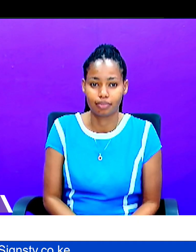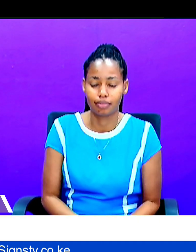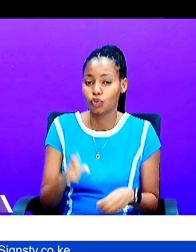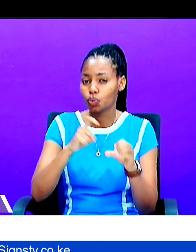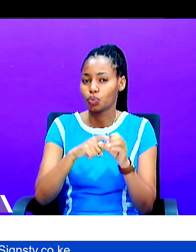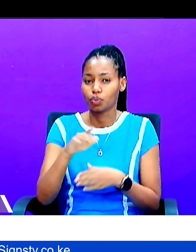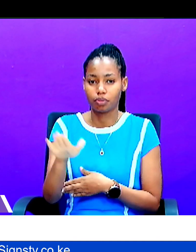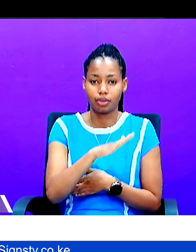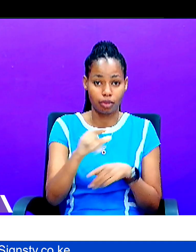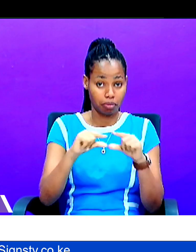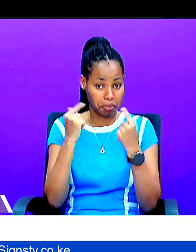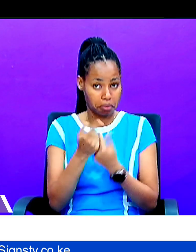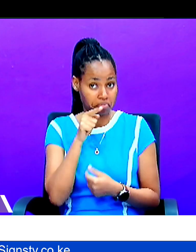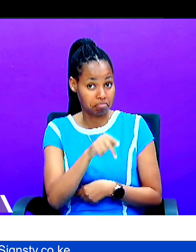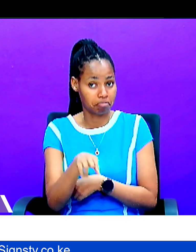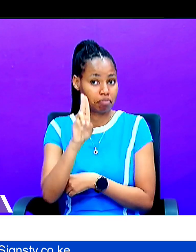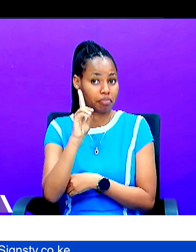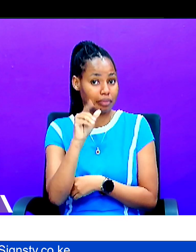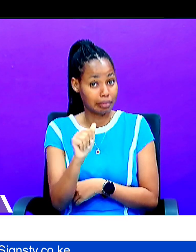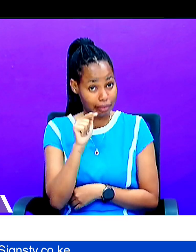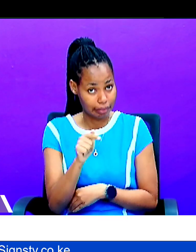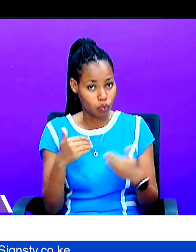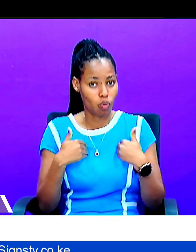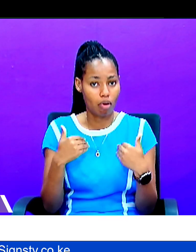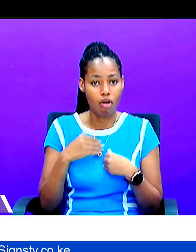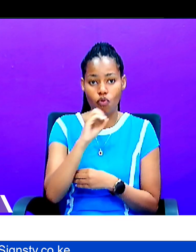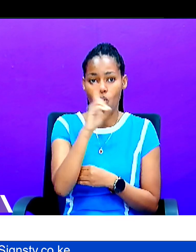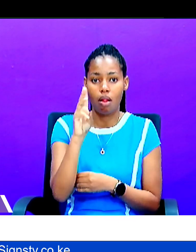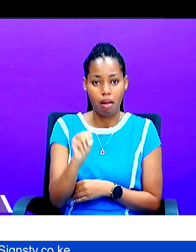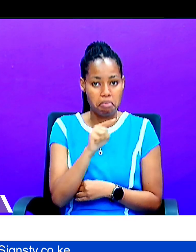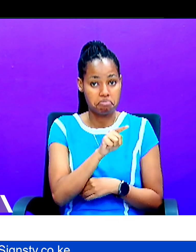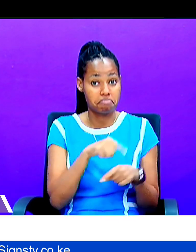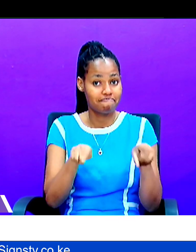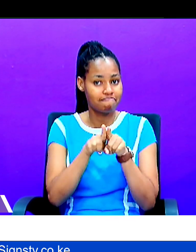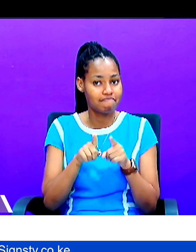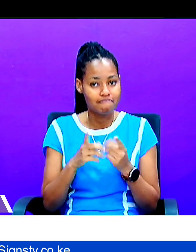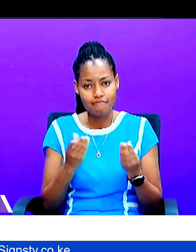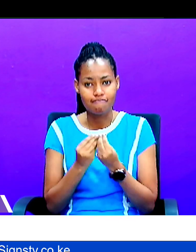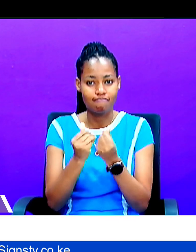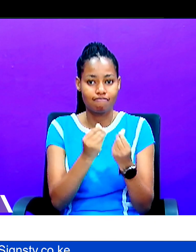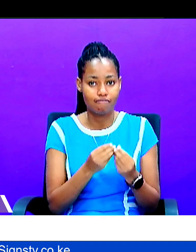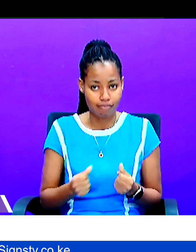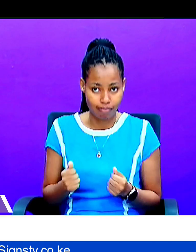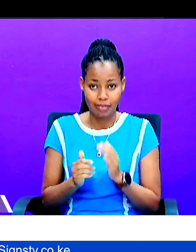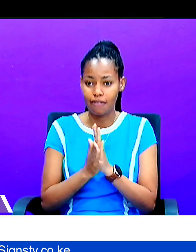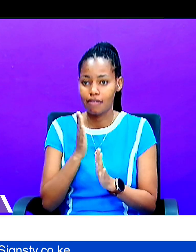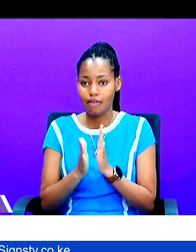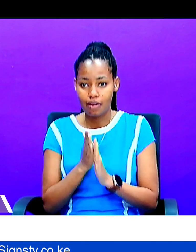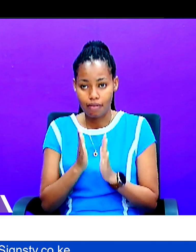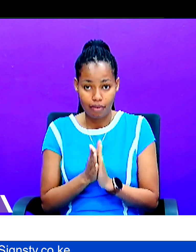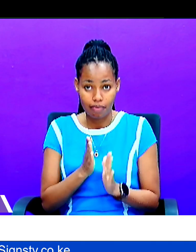Minor. Let's inform you what took center stage in the news.